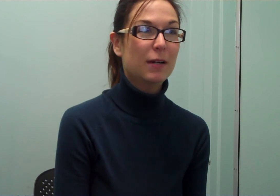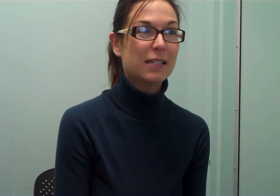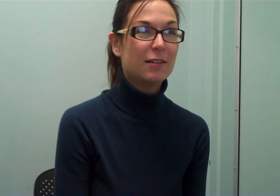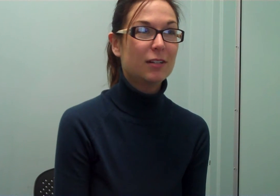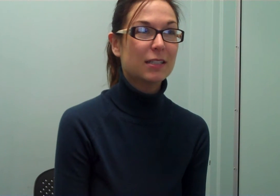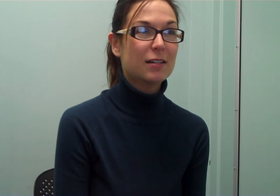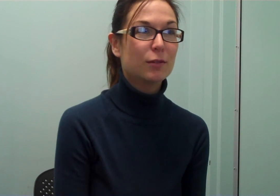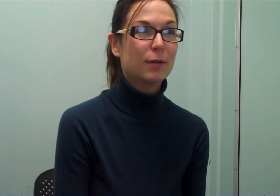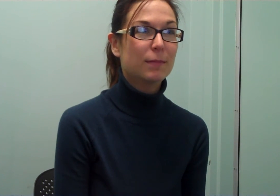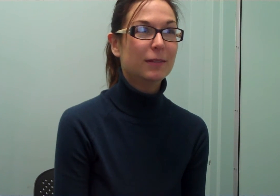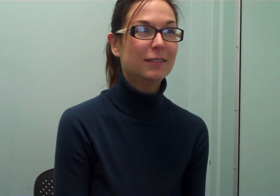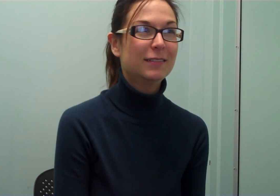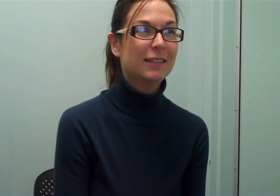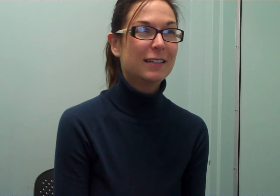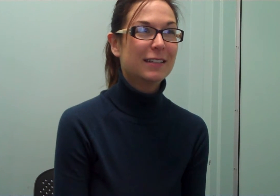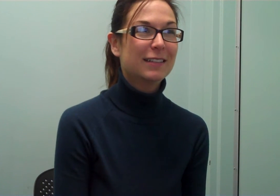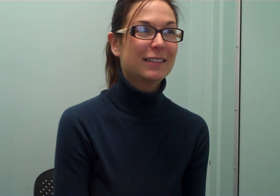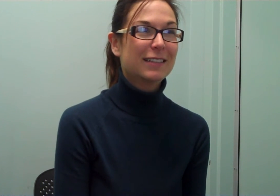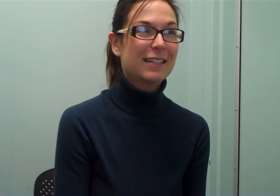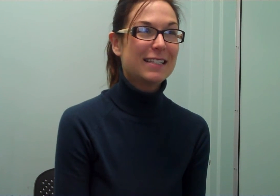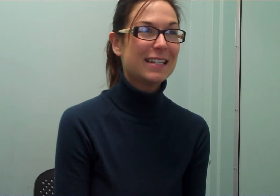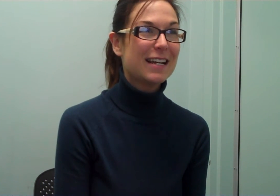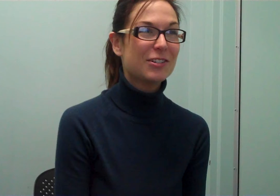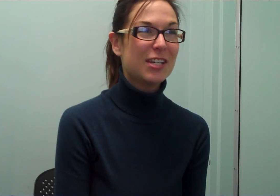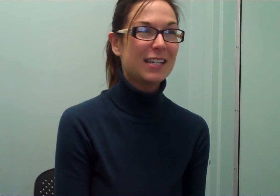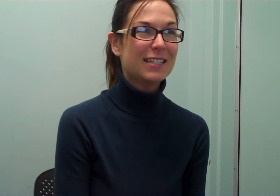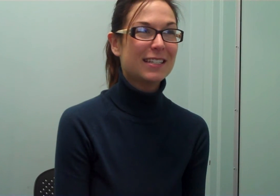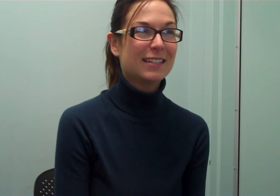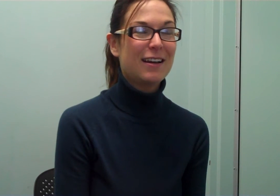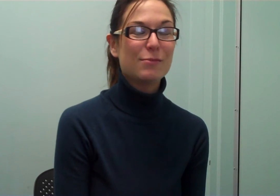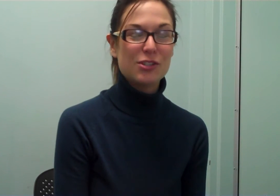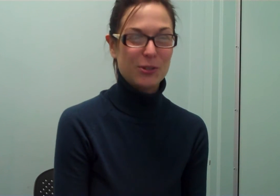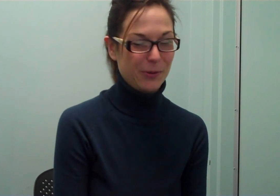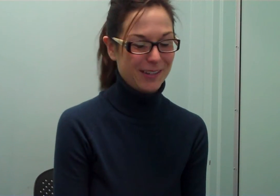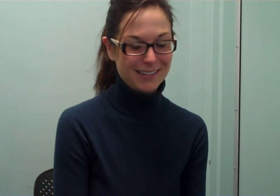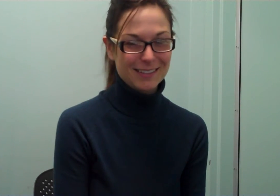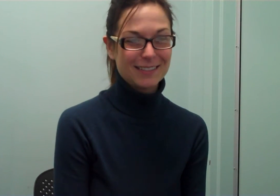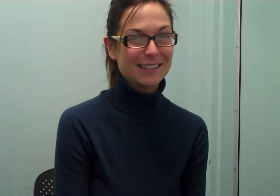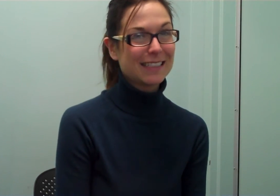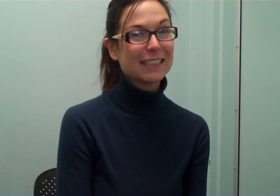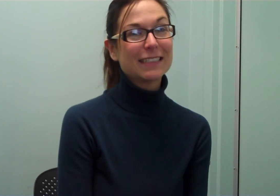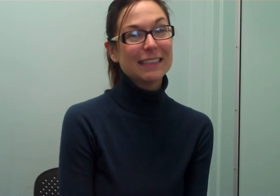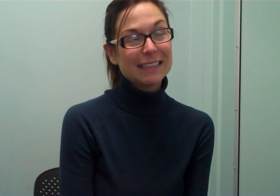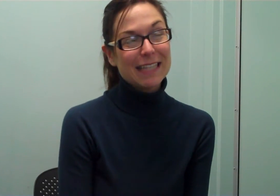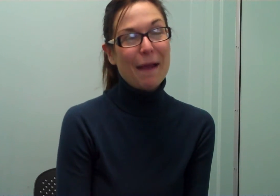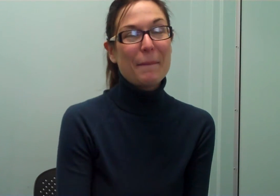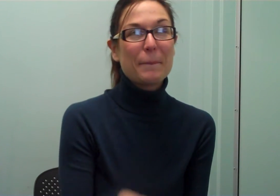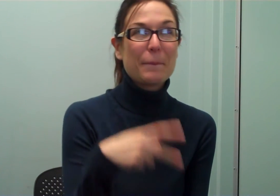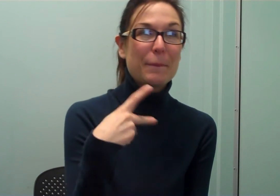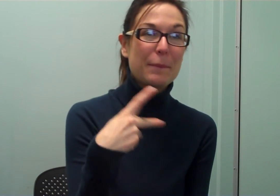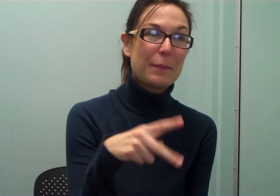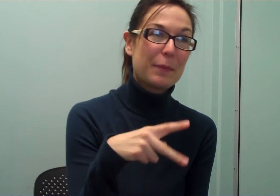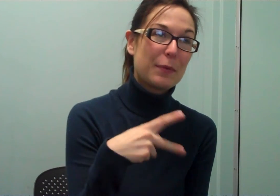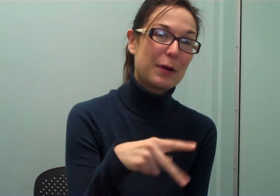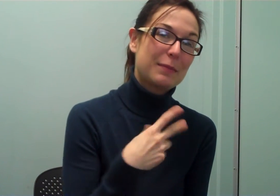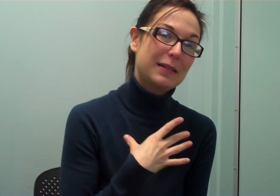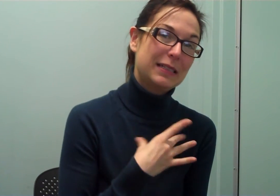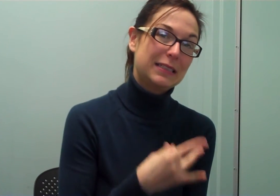What, you don't like the color purple? Is it not your taste? Well, I'm just normally joking. I like purple, but not in my kitchen.